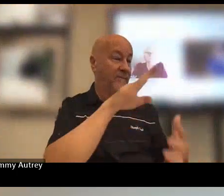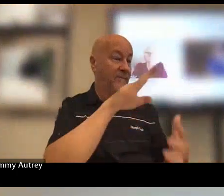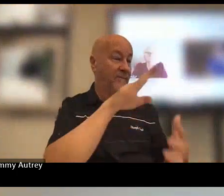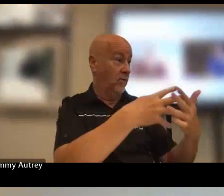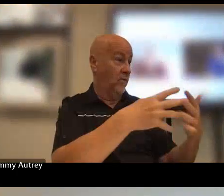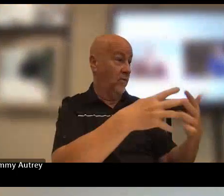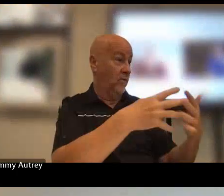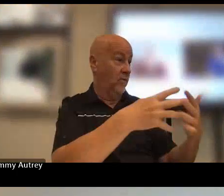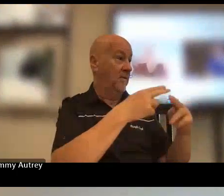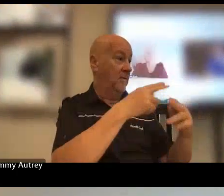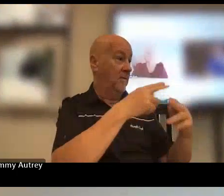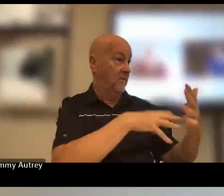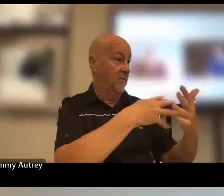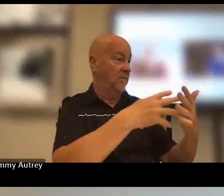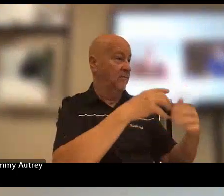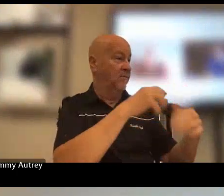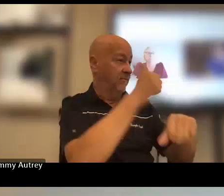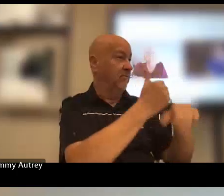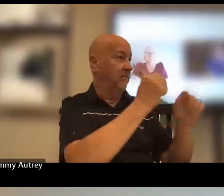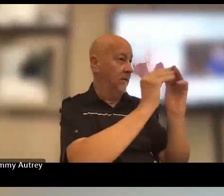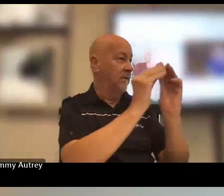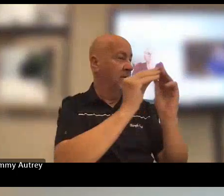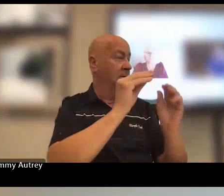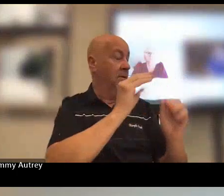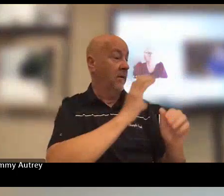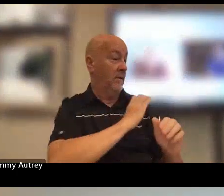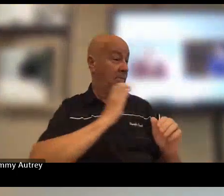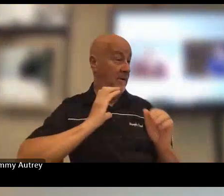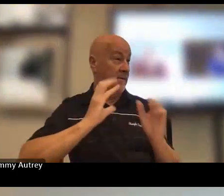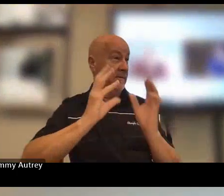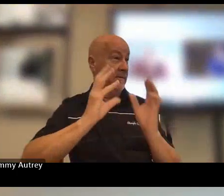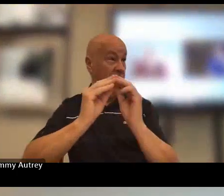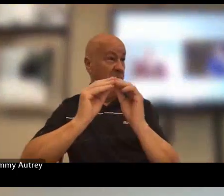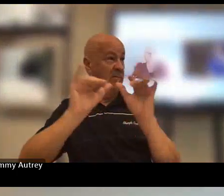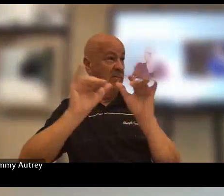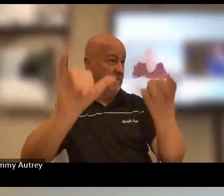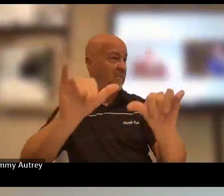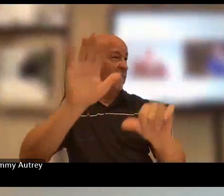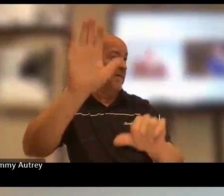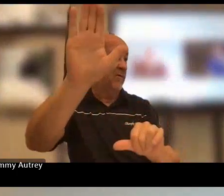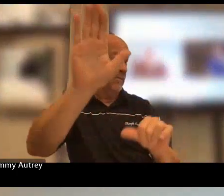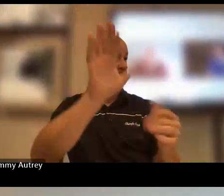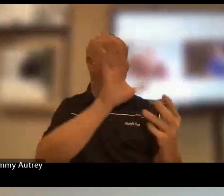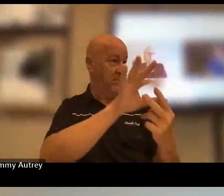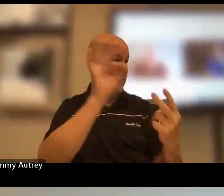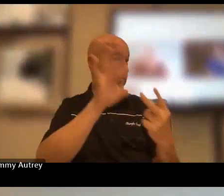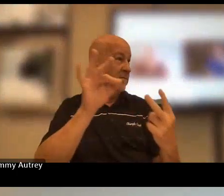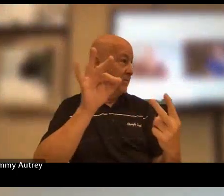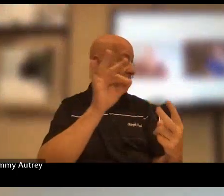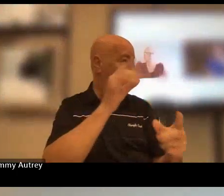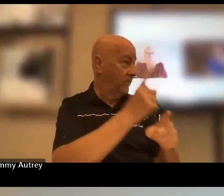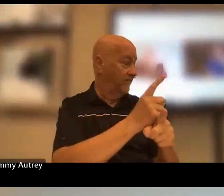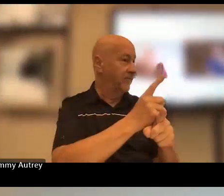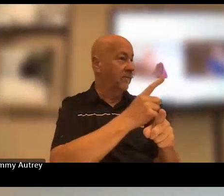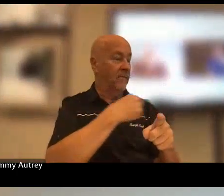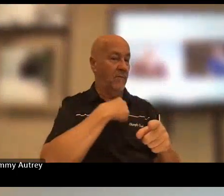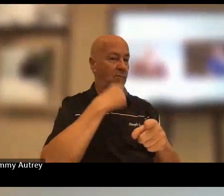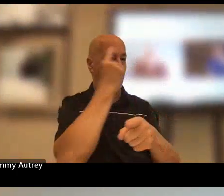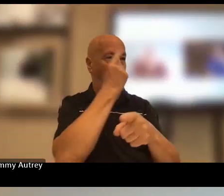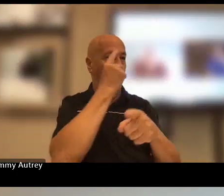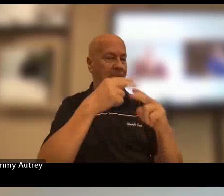is related, however, but with the schedule, talking about the schedule and setting those meetings. So the committee meetings will still continue